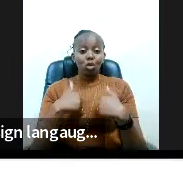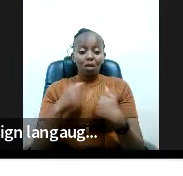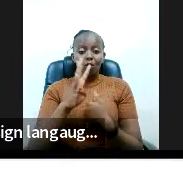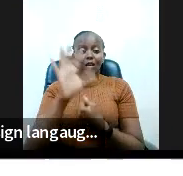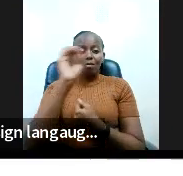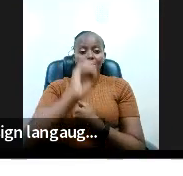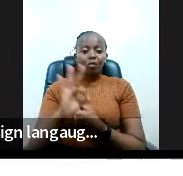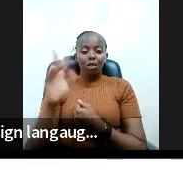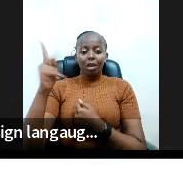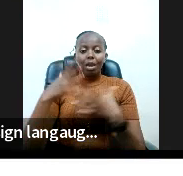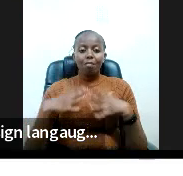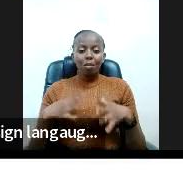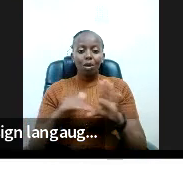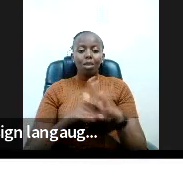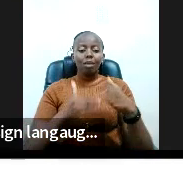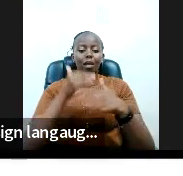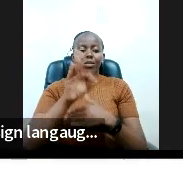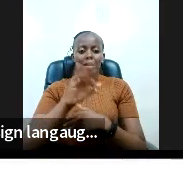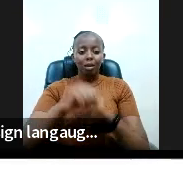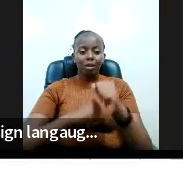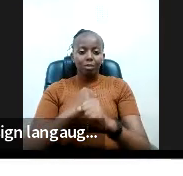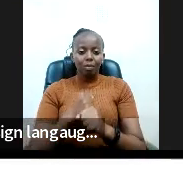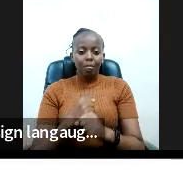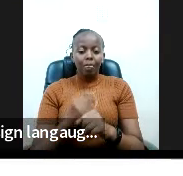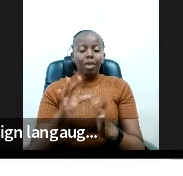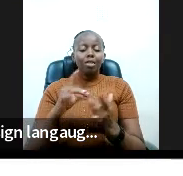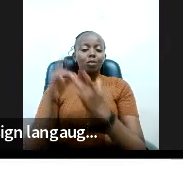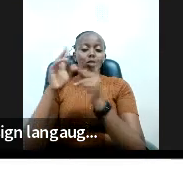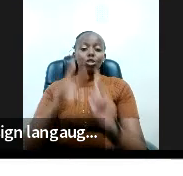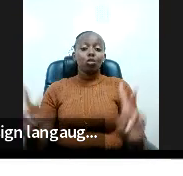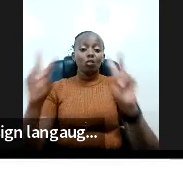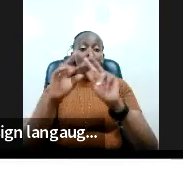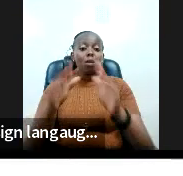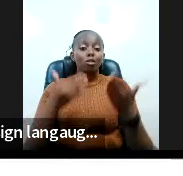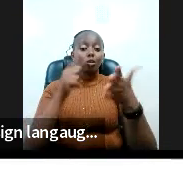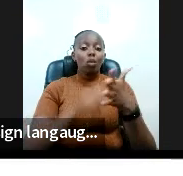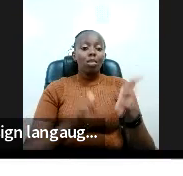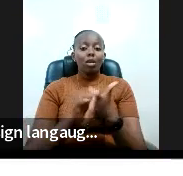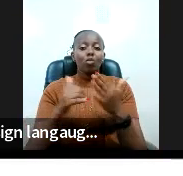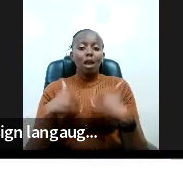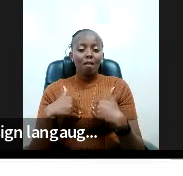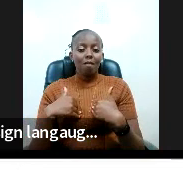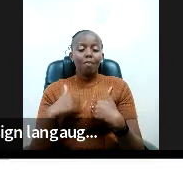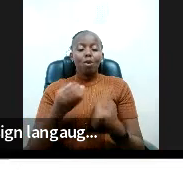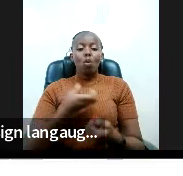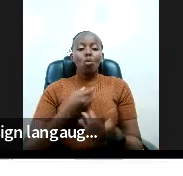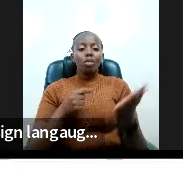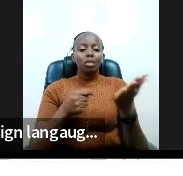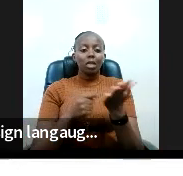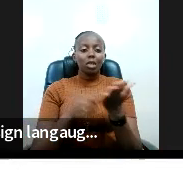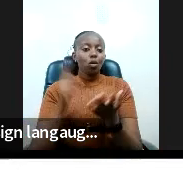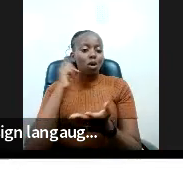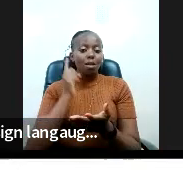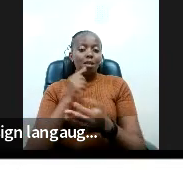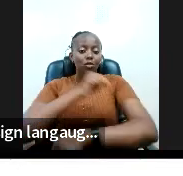45% of the Kenyan market in the next 3 years. Our unique value proposition is the fact that we have our own technical dev schools